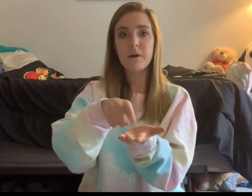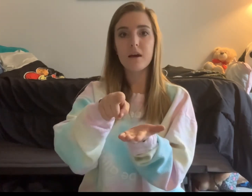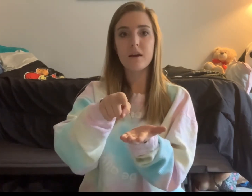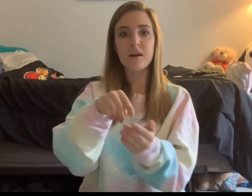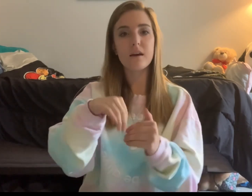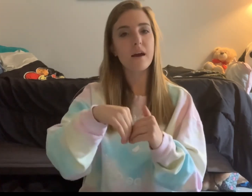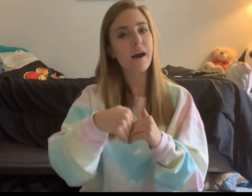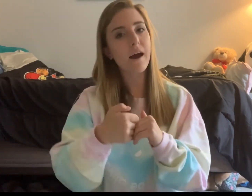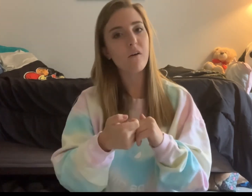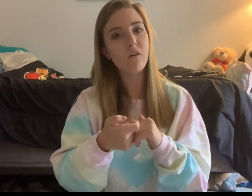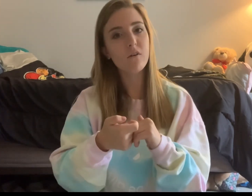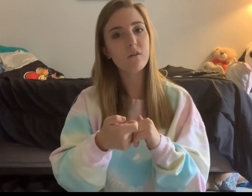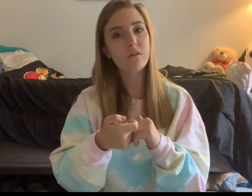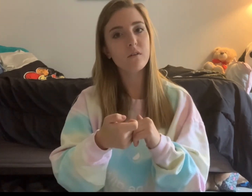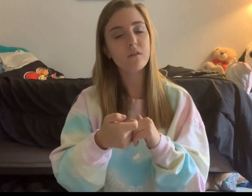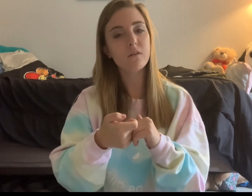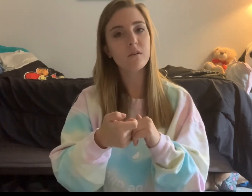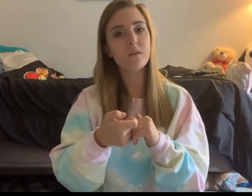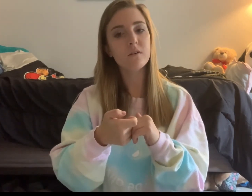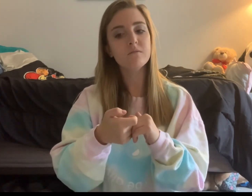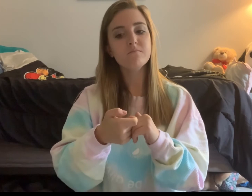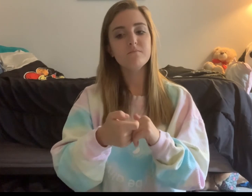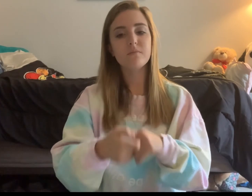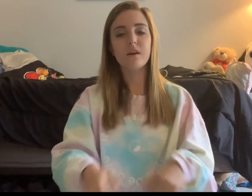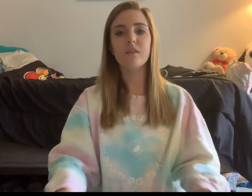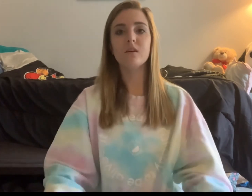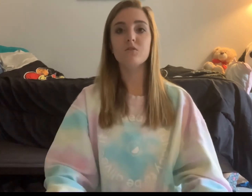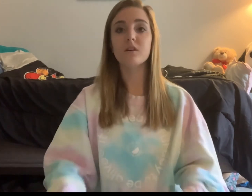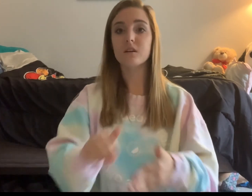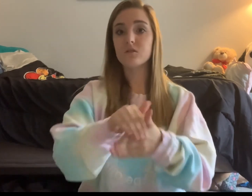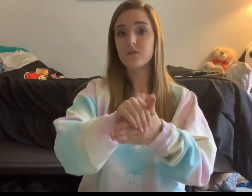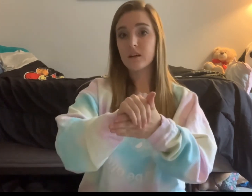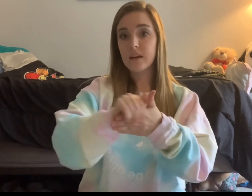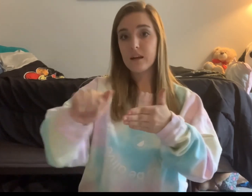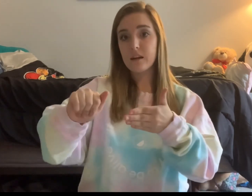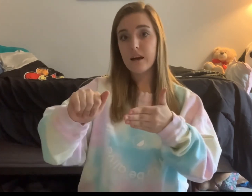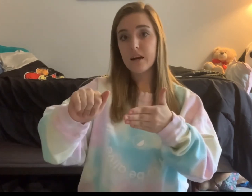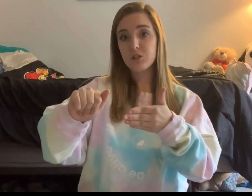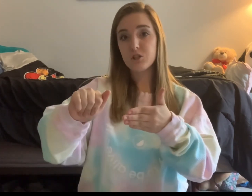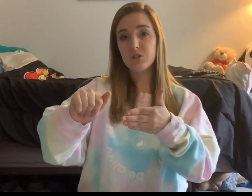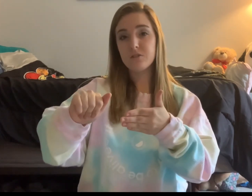Pay how? And then you can answer cash,